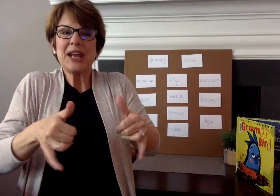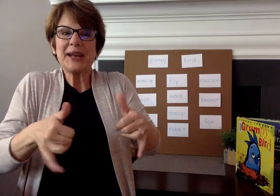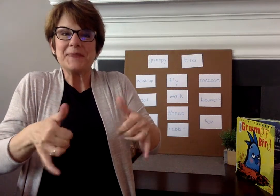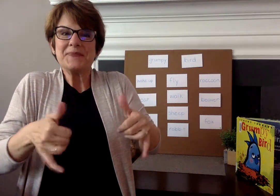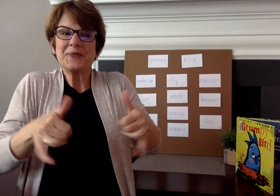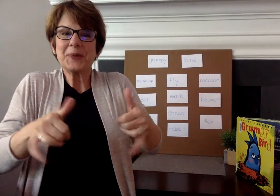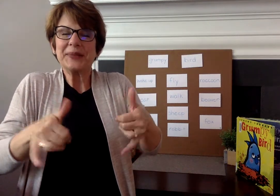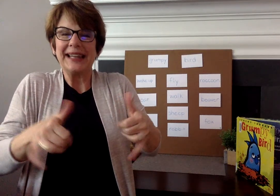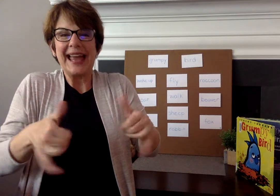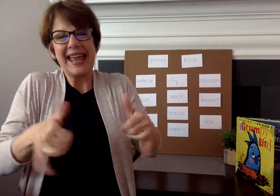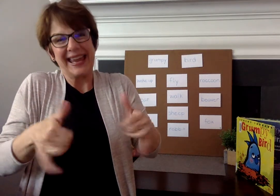them for play.